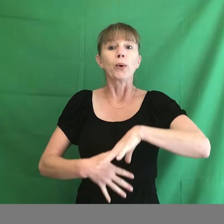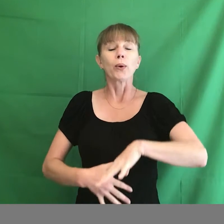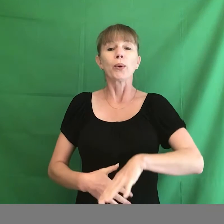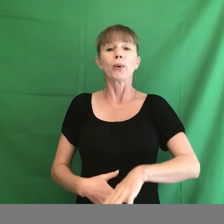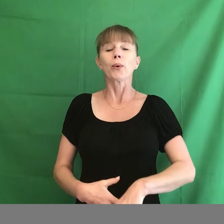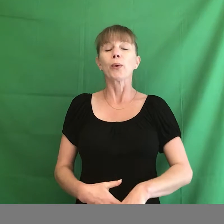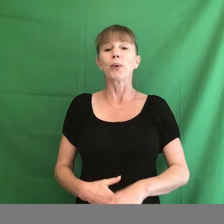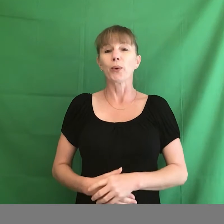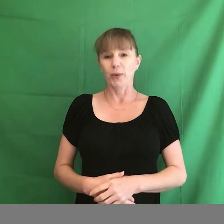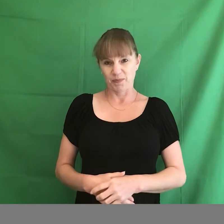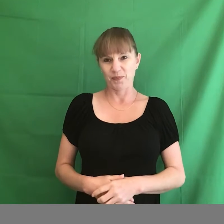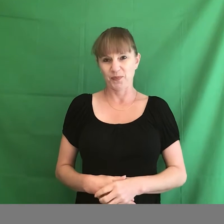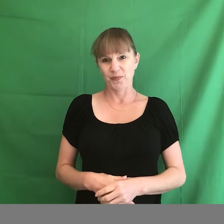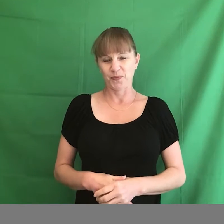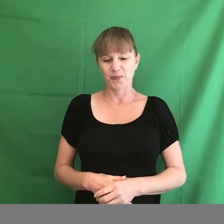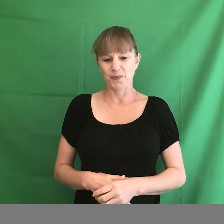and out.